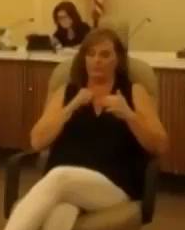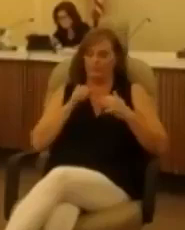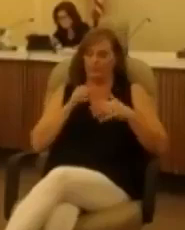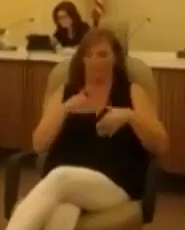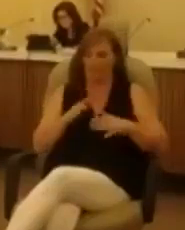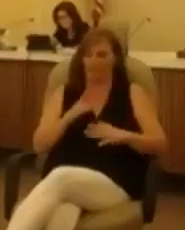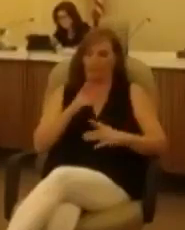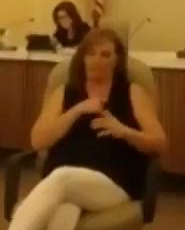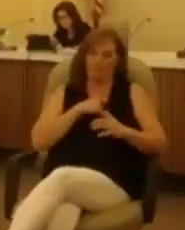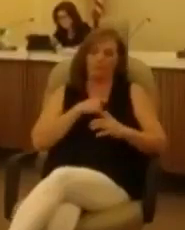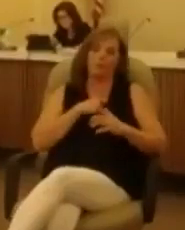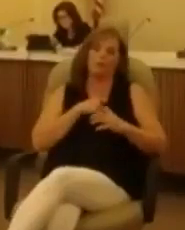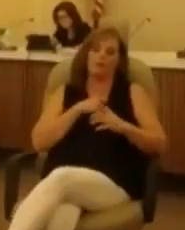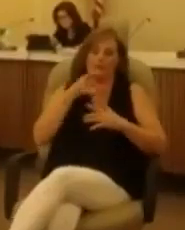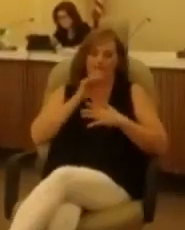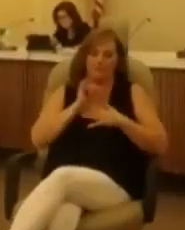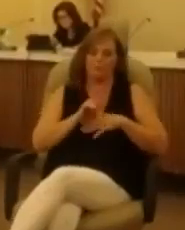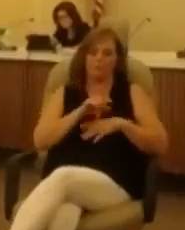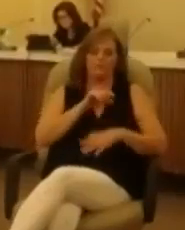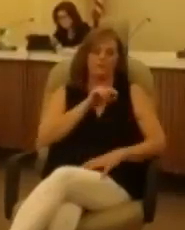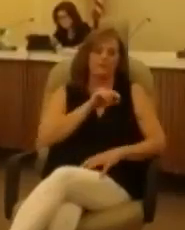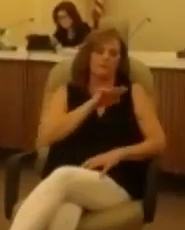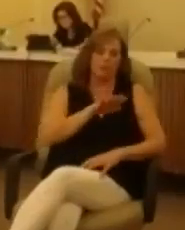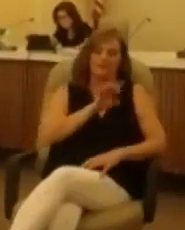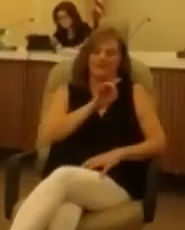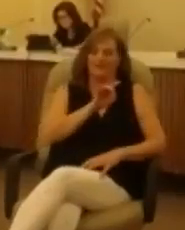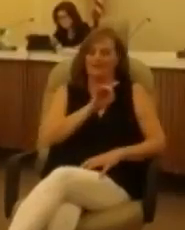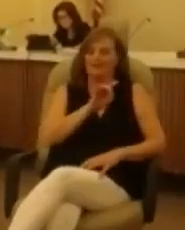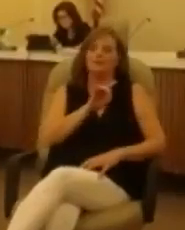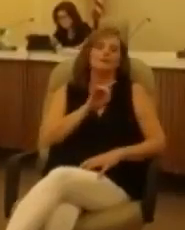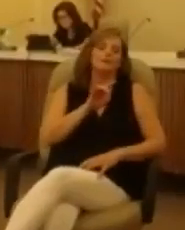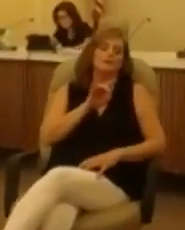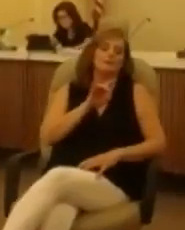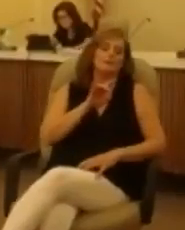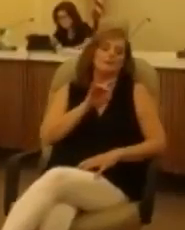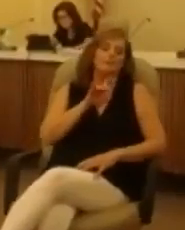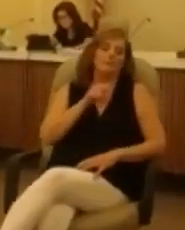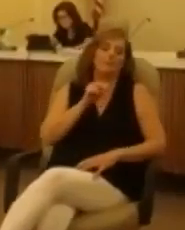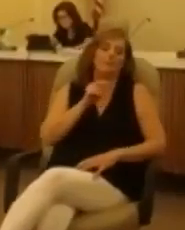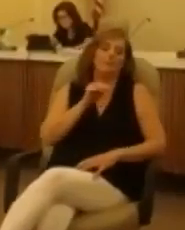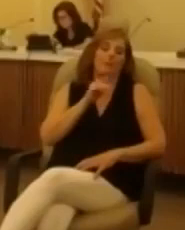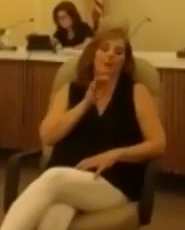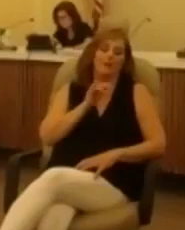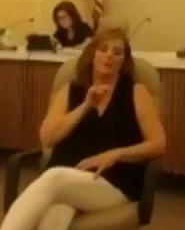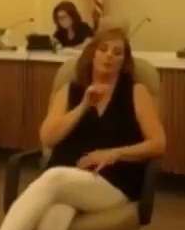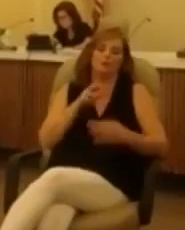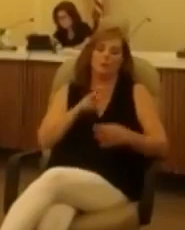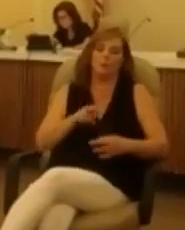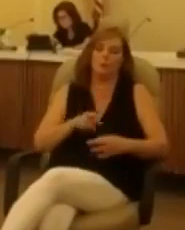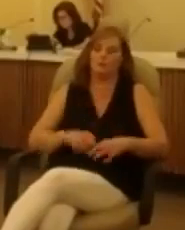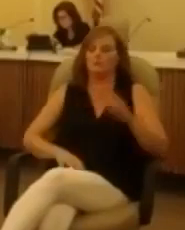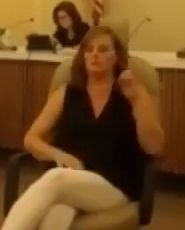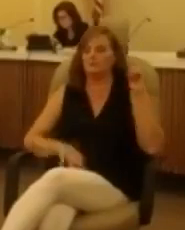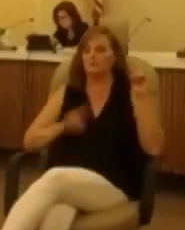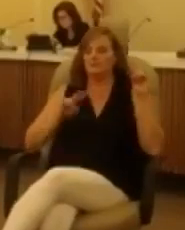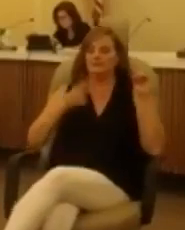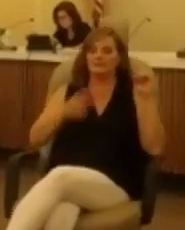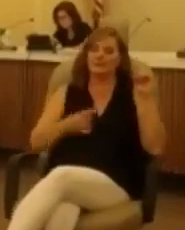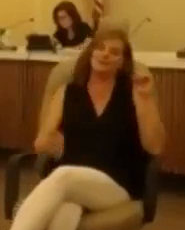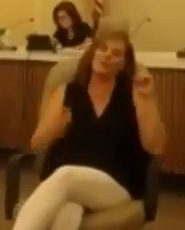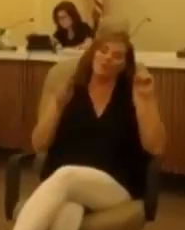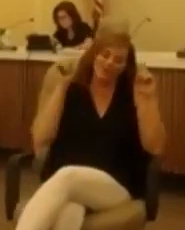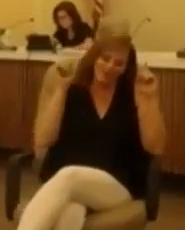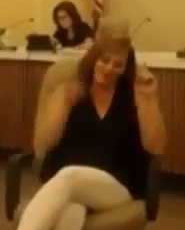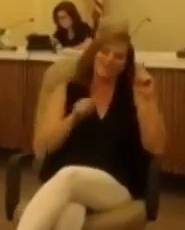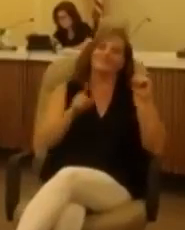above ground pool at 480 Pinnacle Road pursuant to Article 10. Second. So this is the one that they